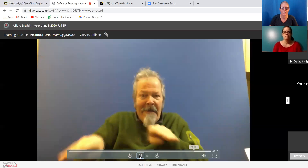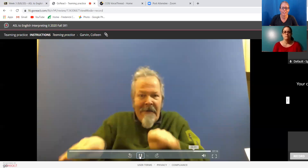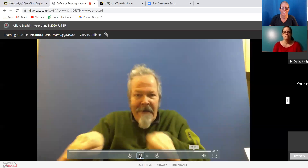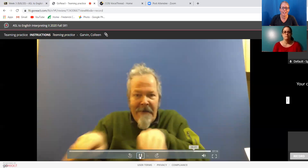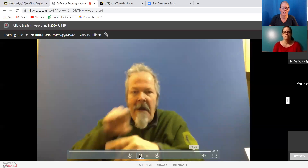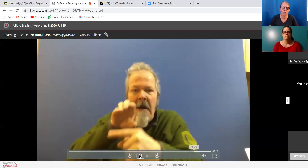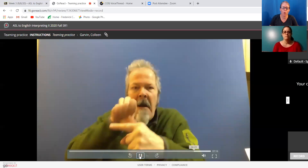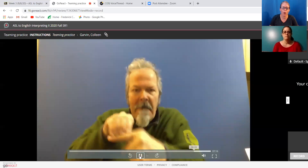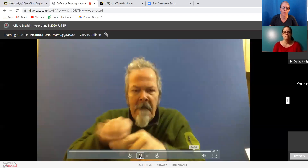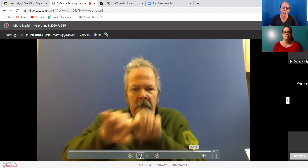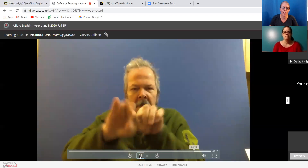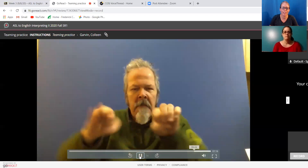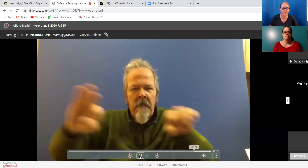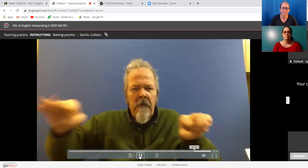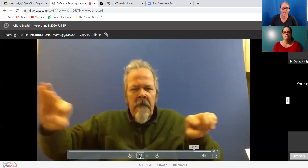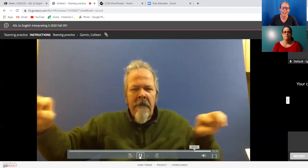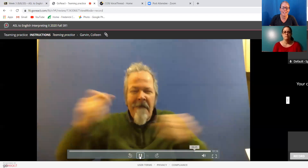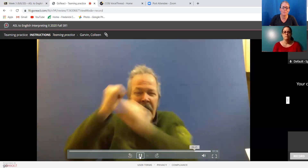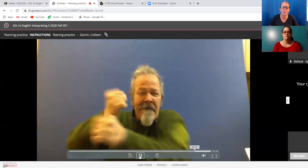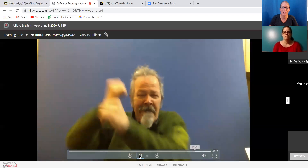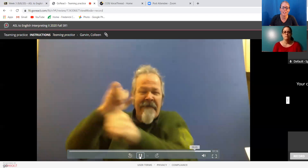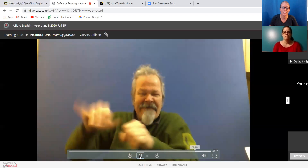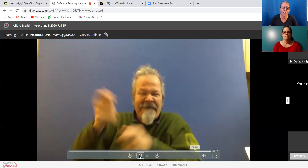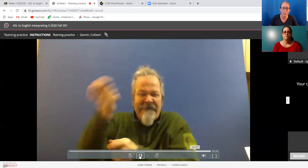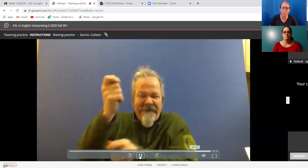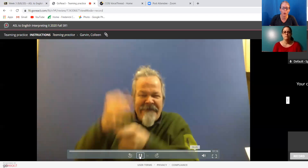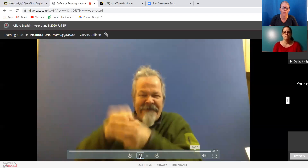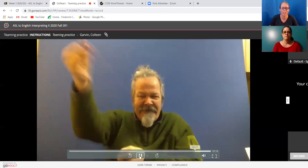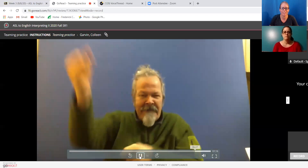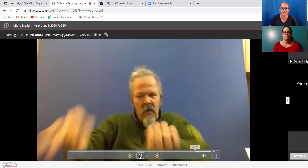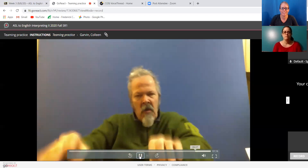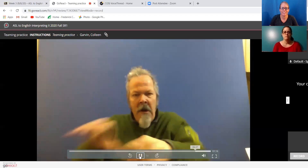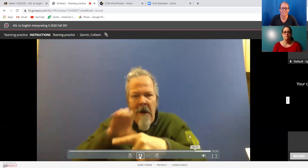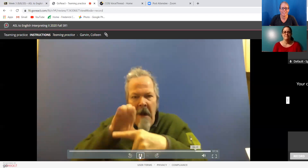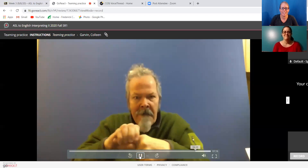over, and he started walking away. And then he bit the fishing pole.